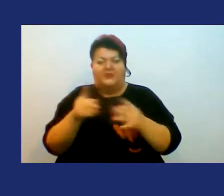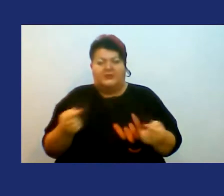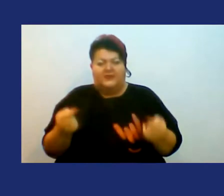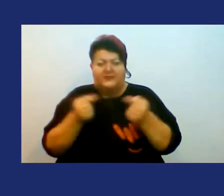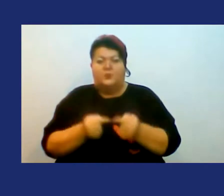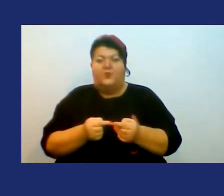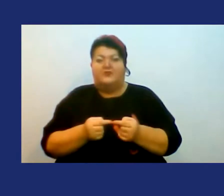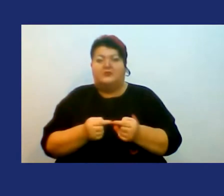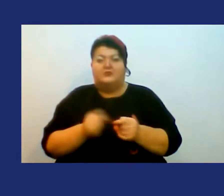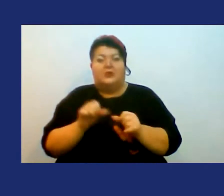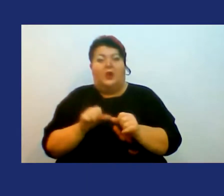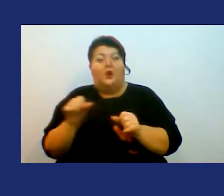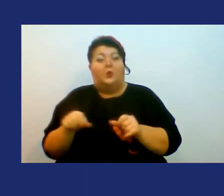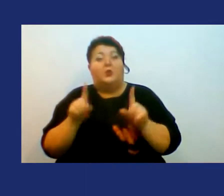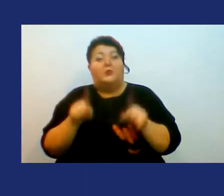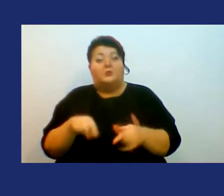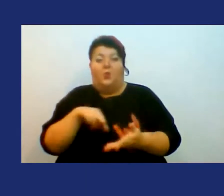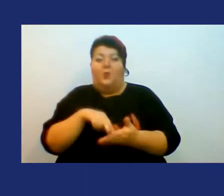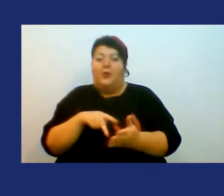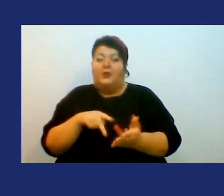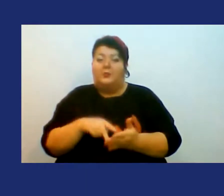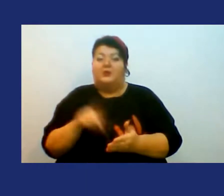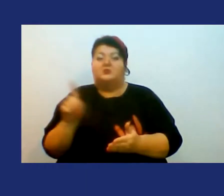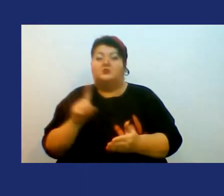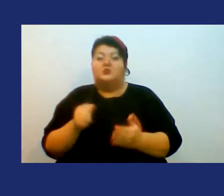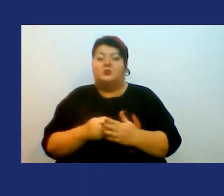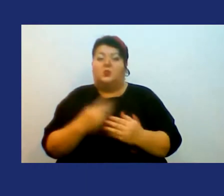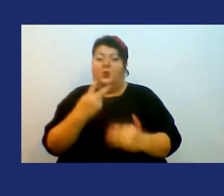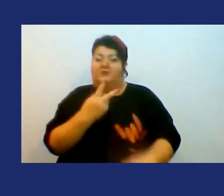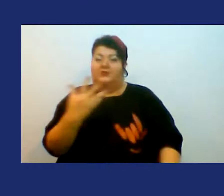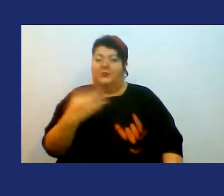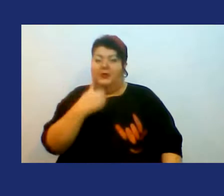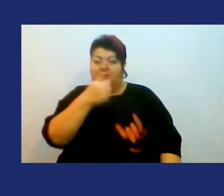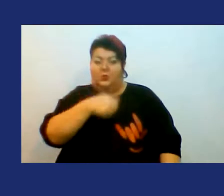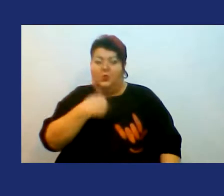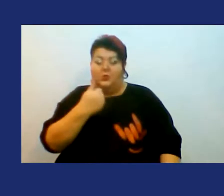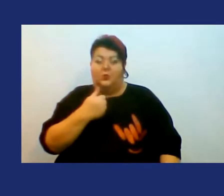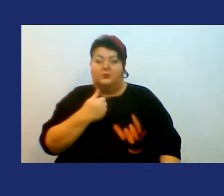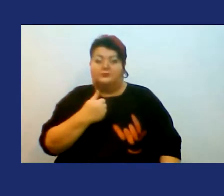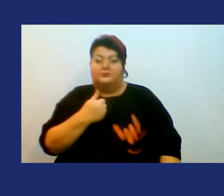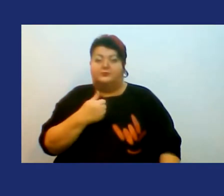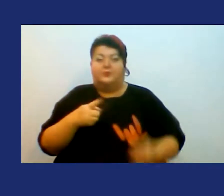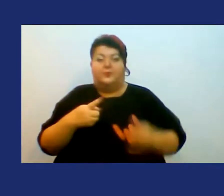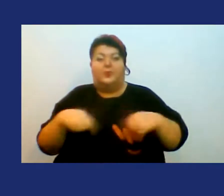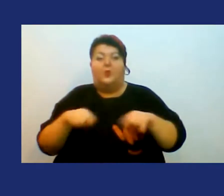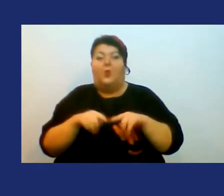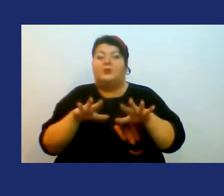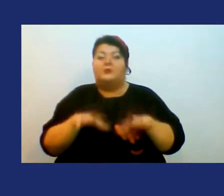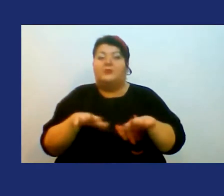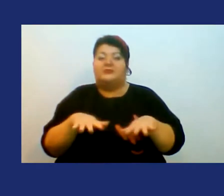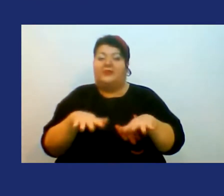were not accessible. Now we can make the court rule in our favor. Also, it stipulates that